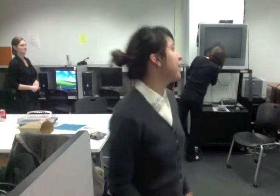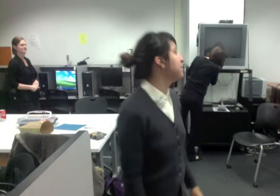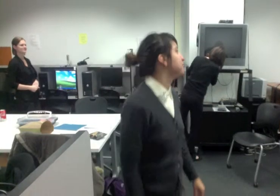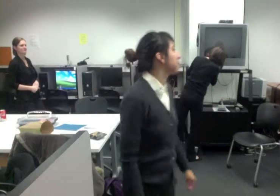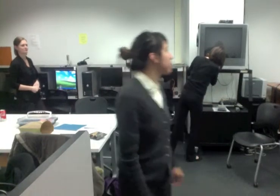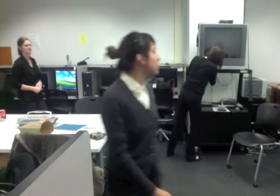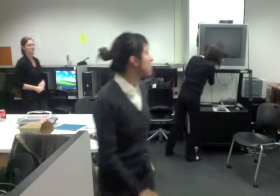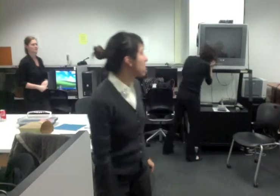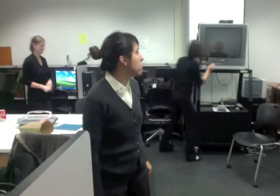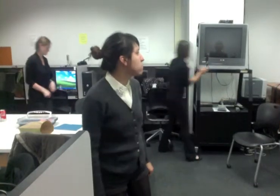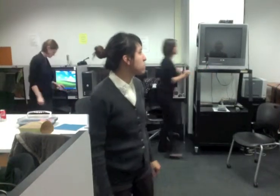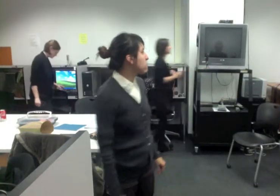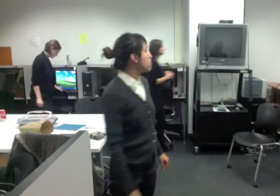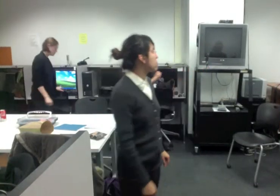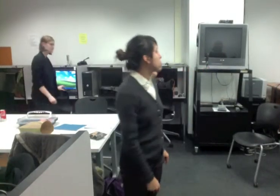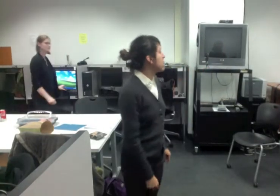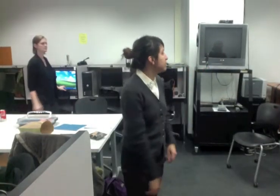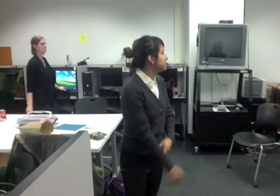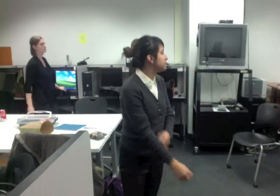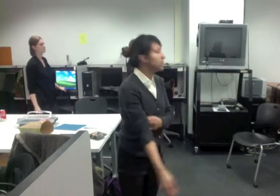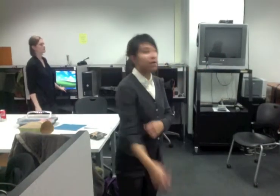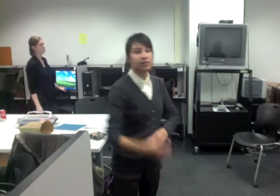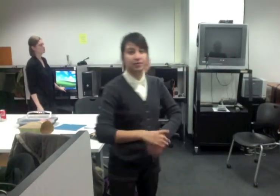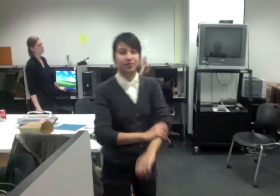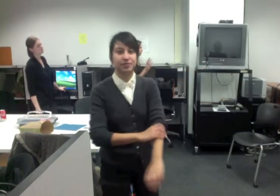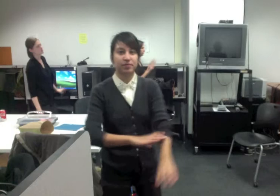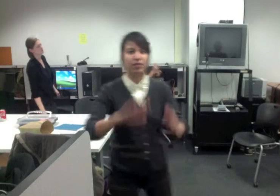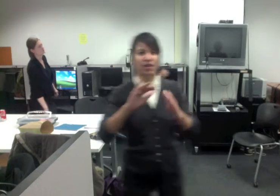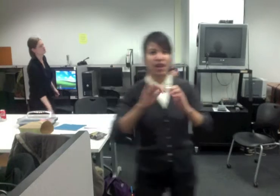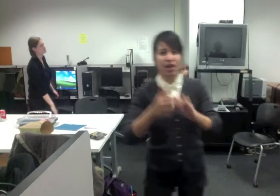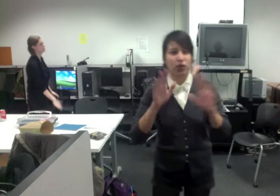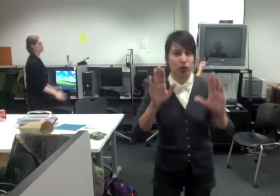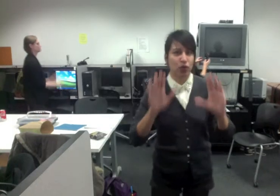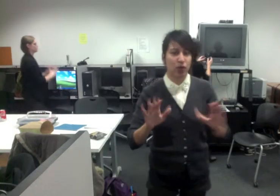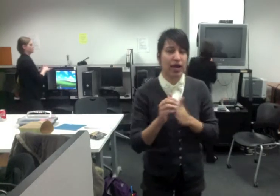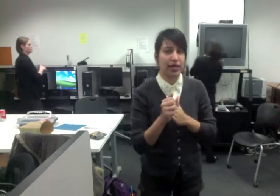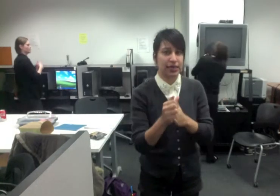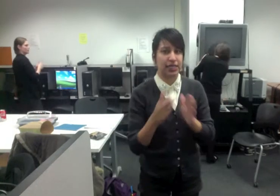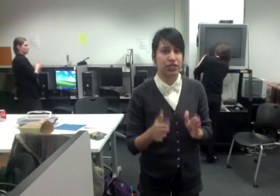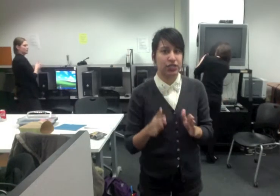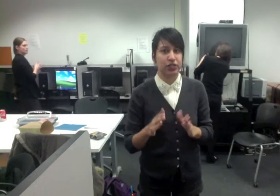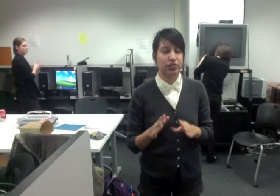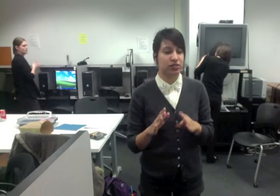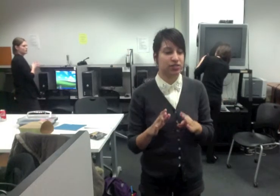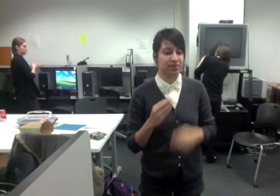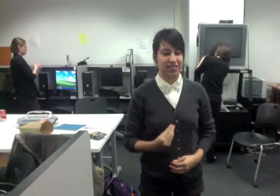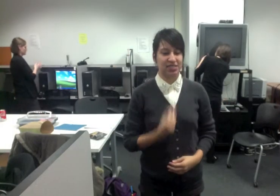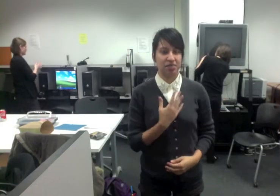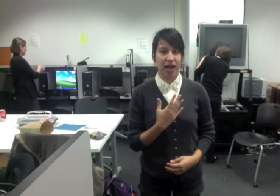His presentation is how great leaders inspire action. It's business related. He's going to talk